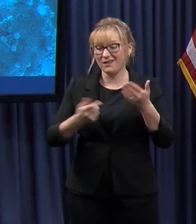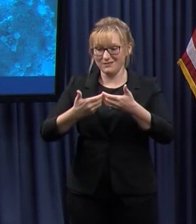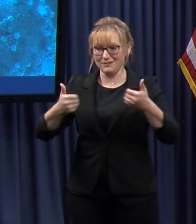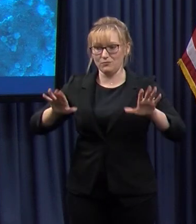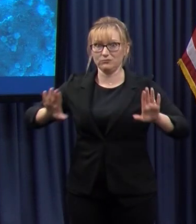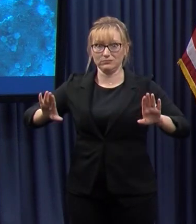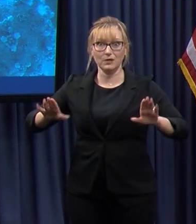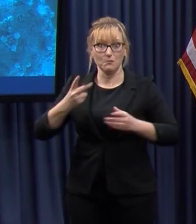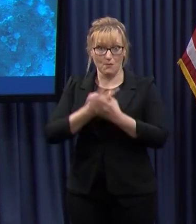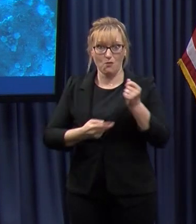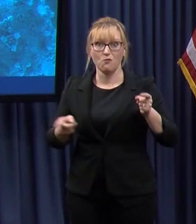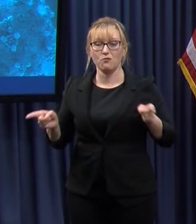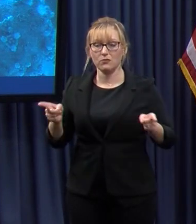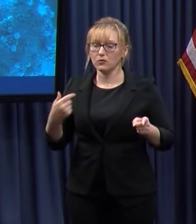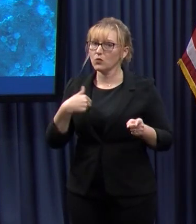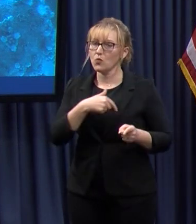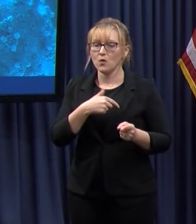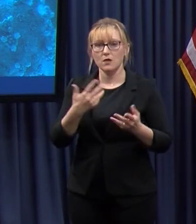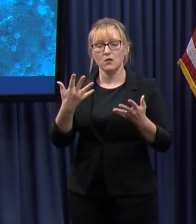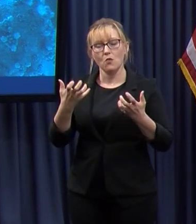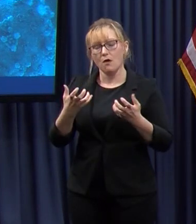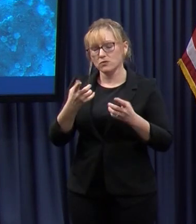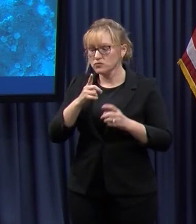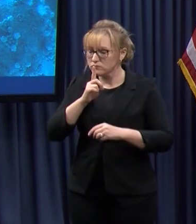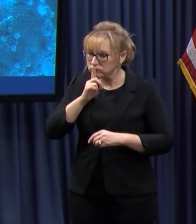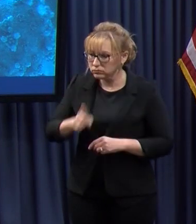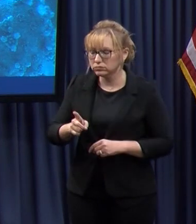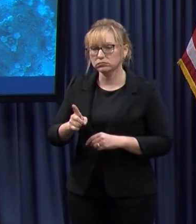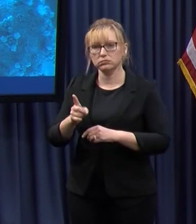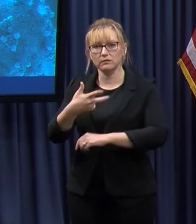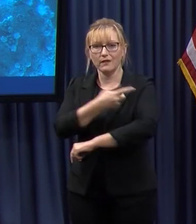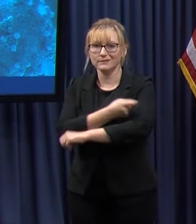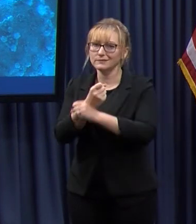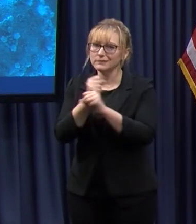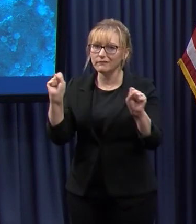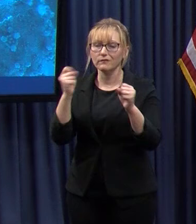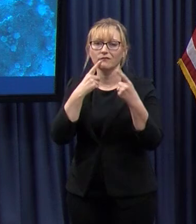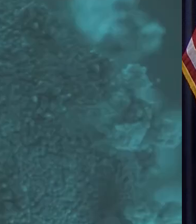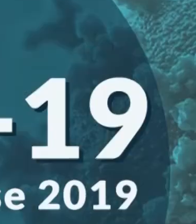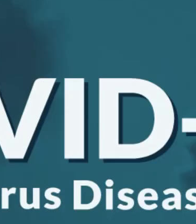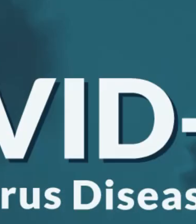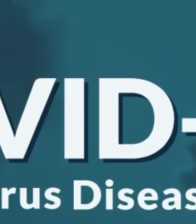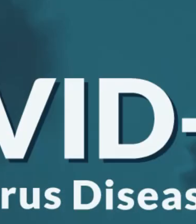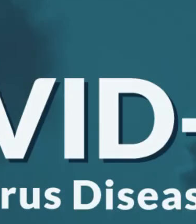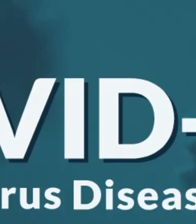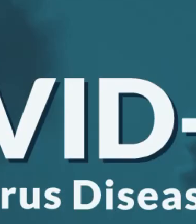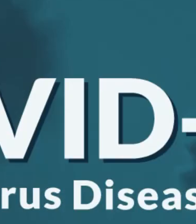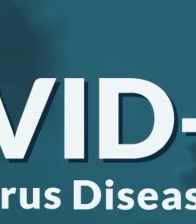We want to do our due diligence to be sure that the vaccine is safe and effective for our community.